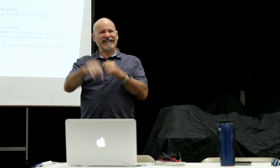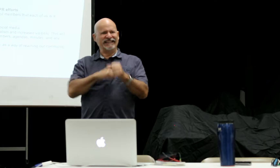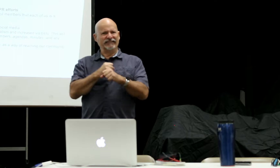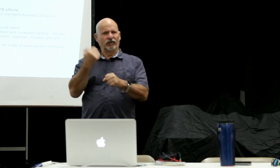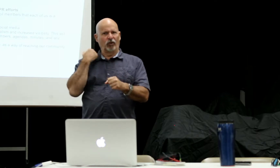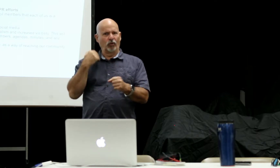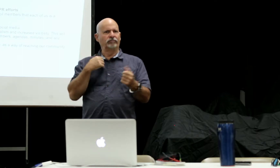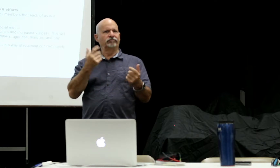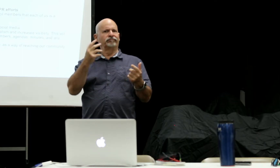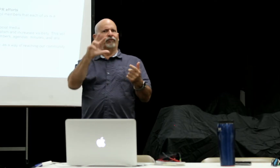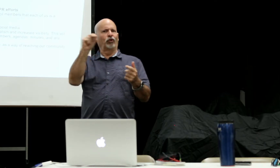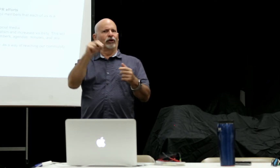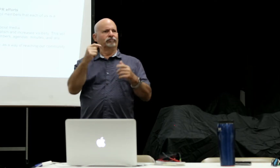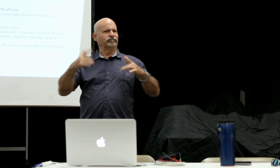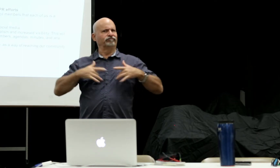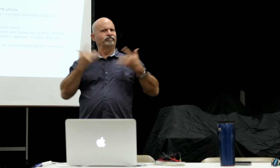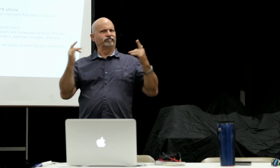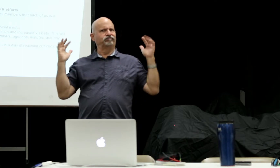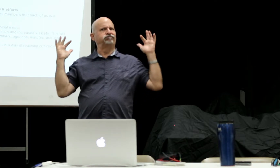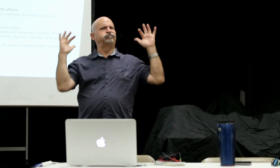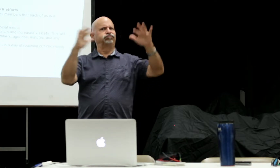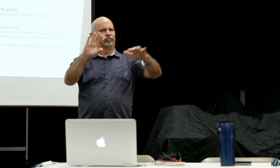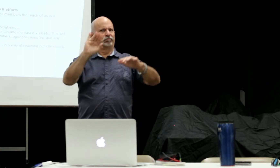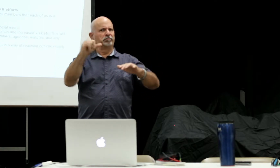So that was 8 years ago. And the